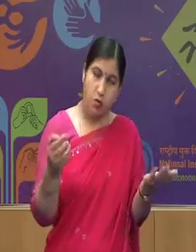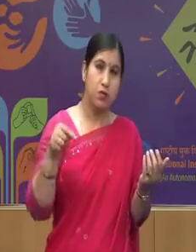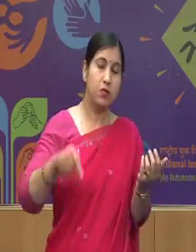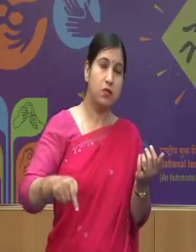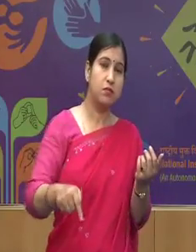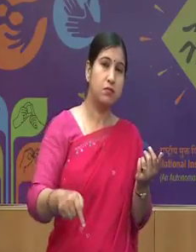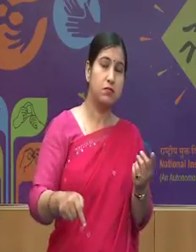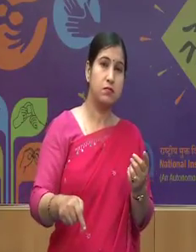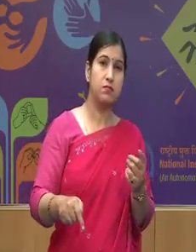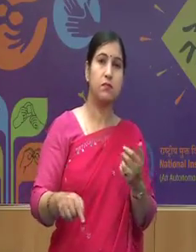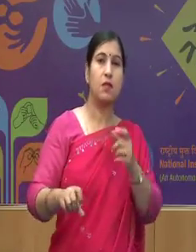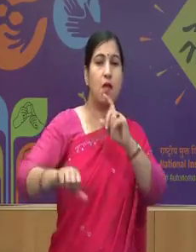or concentration camps.